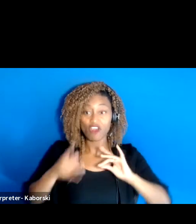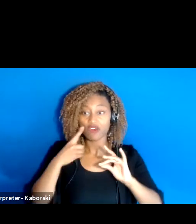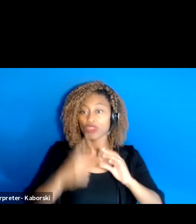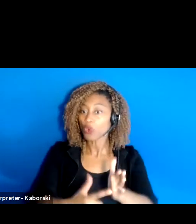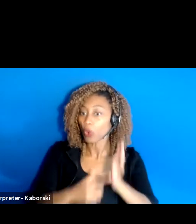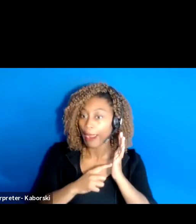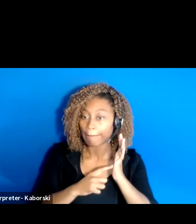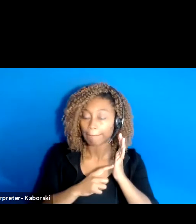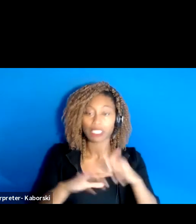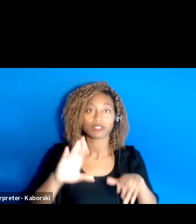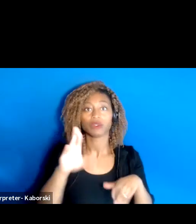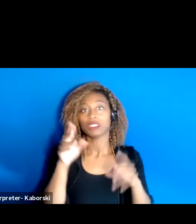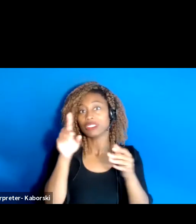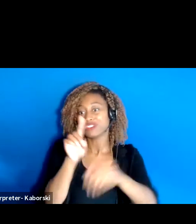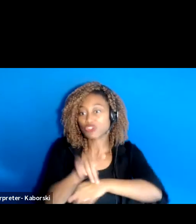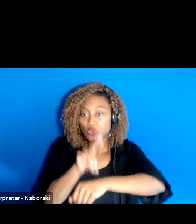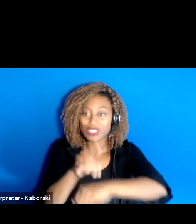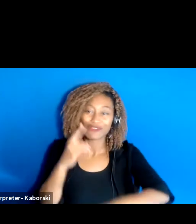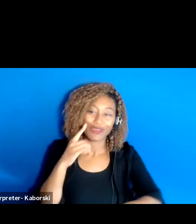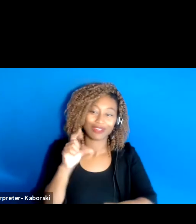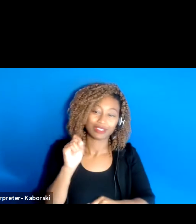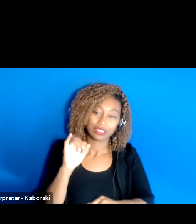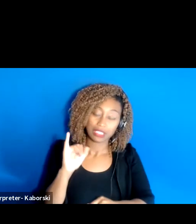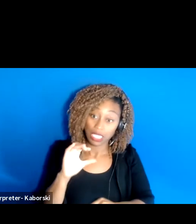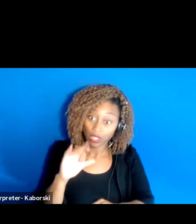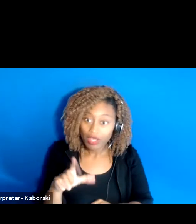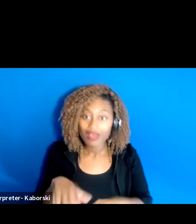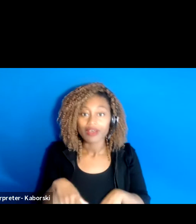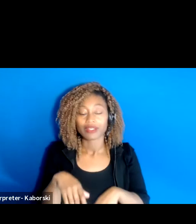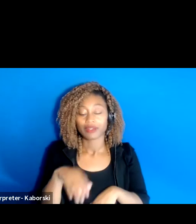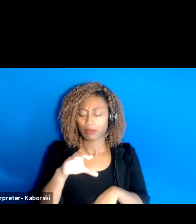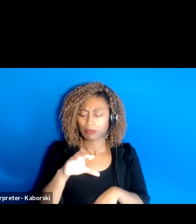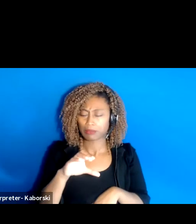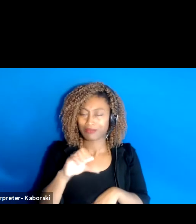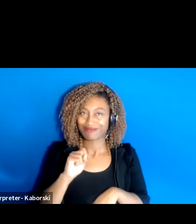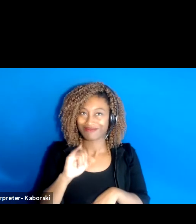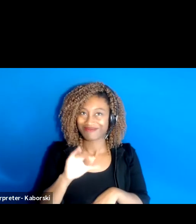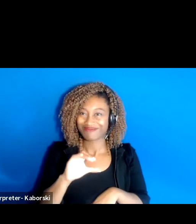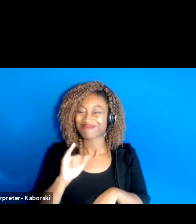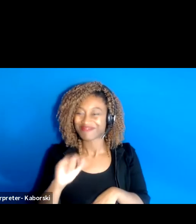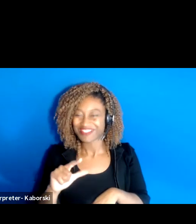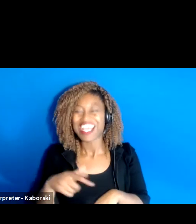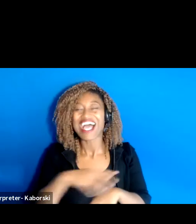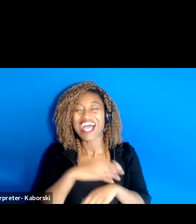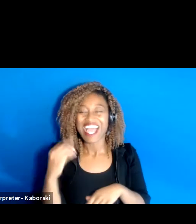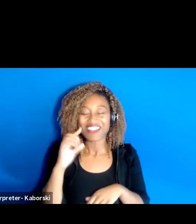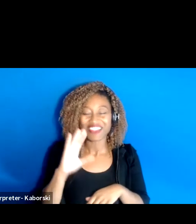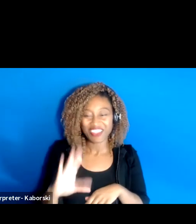requirements, the duties of the silk, and what they are supposed to be doing with regards to the state